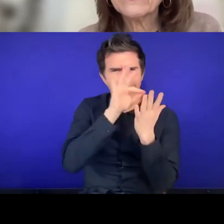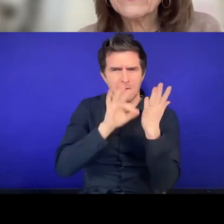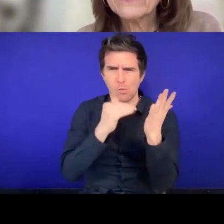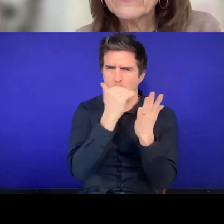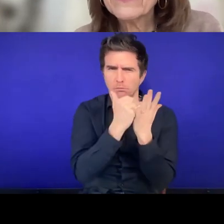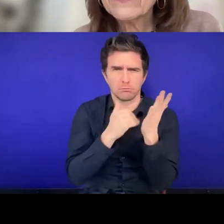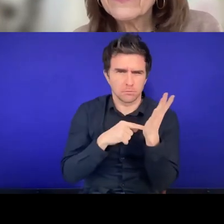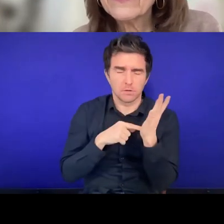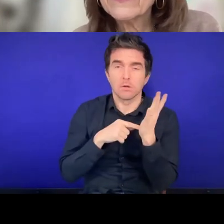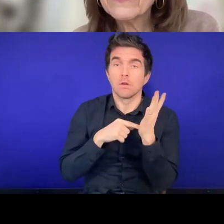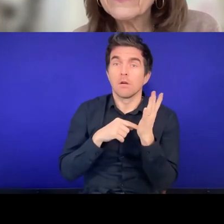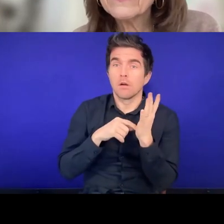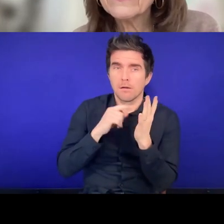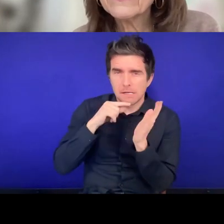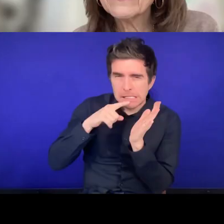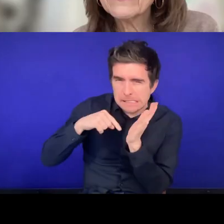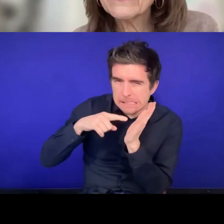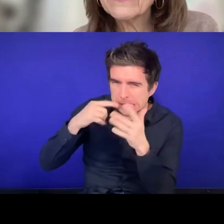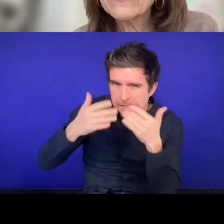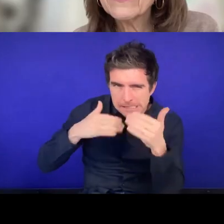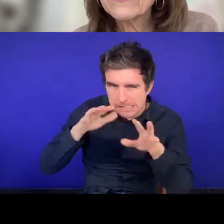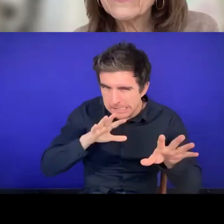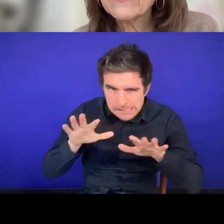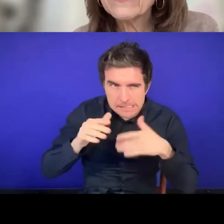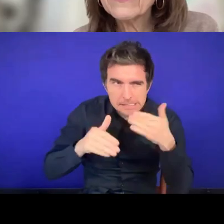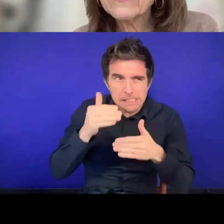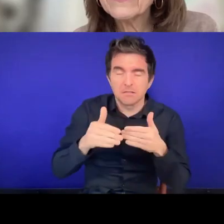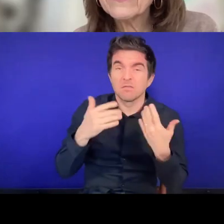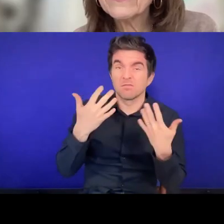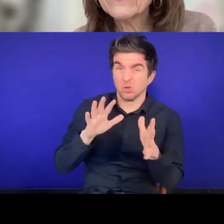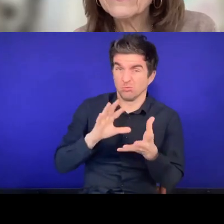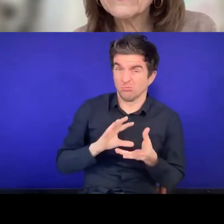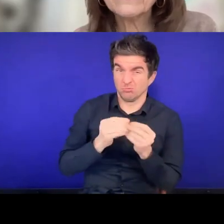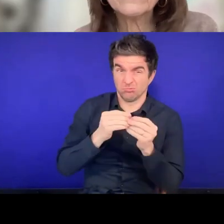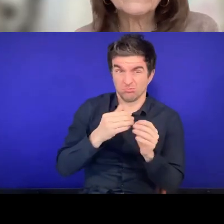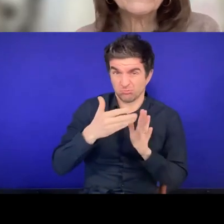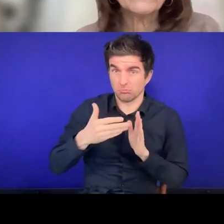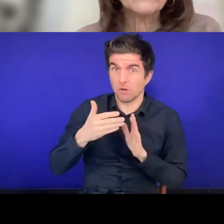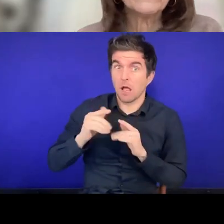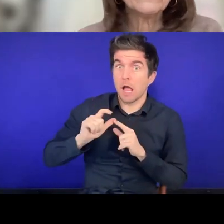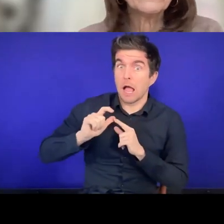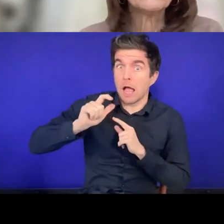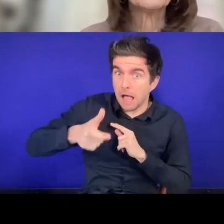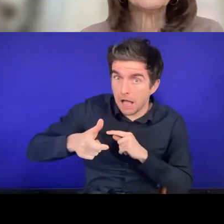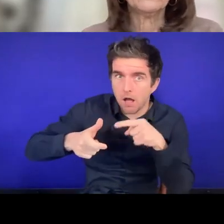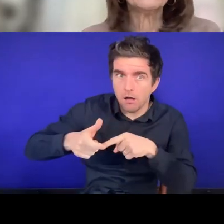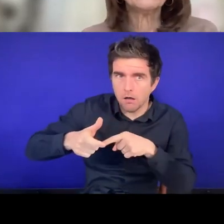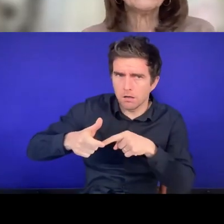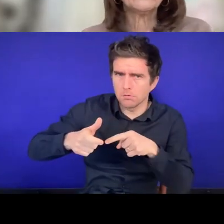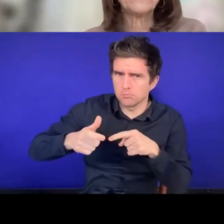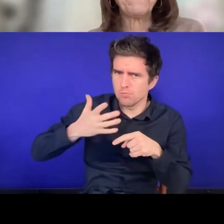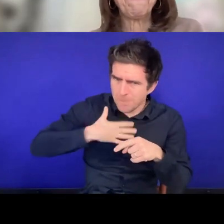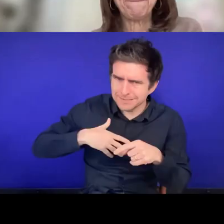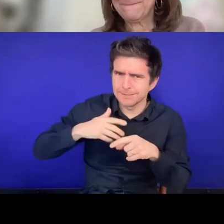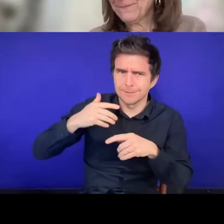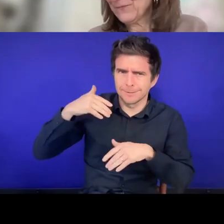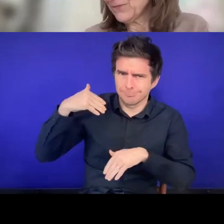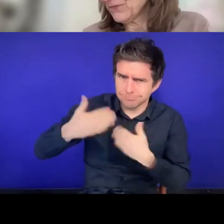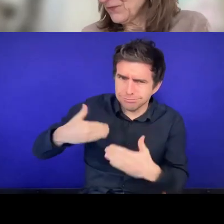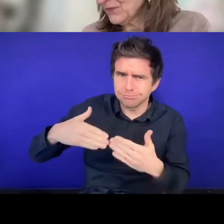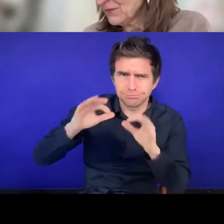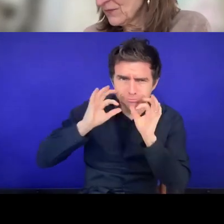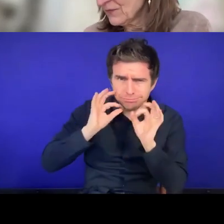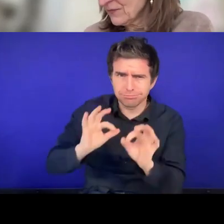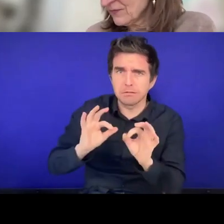that to the community, but you're also getting feedback, which of course is what you're trying to do today. But then it's how are you going